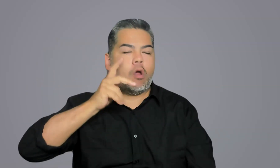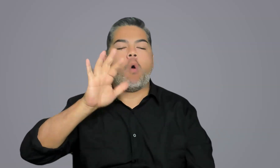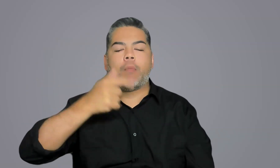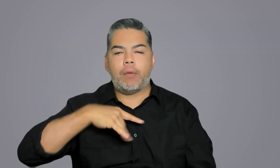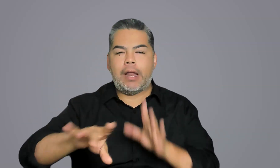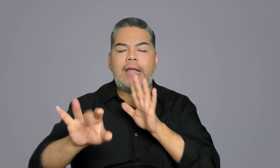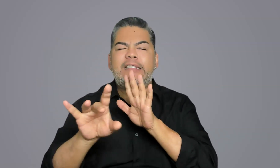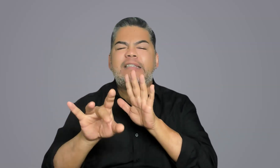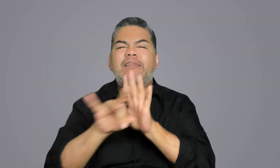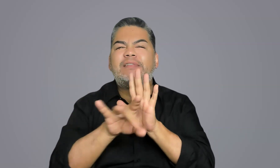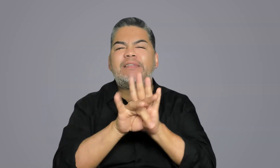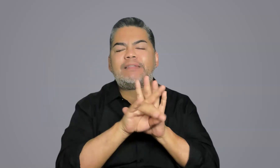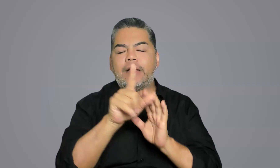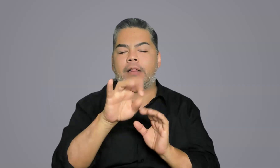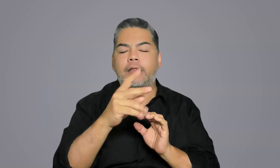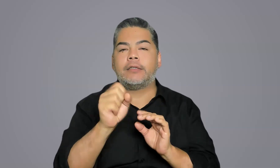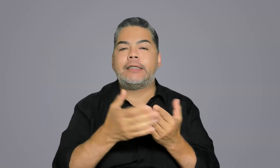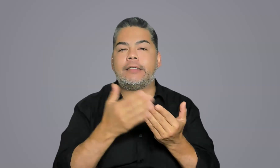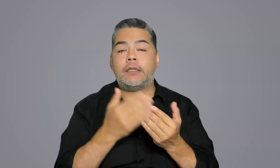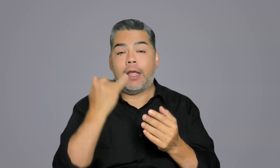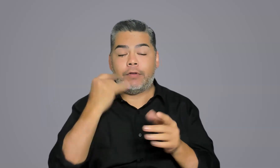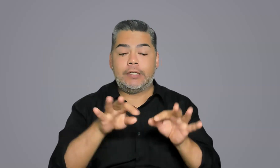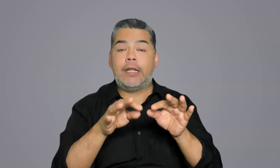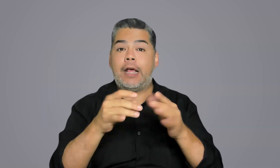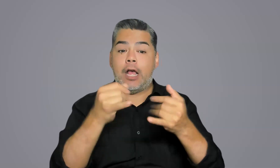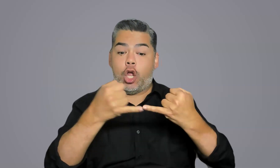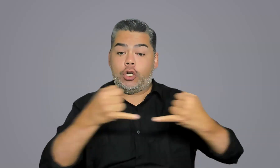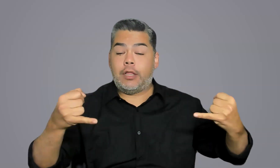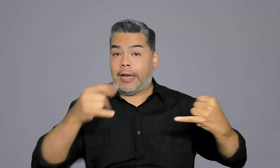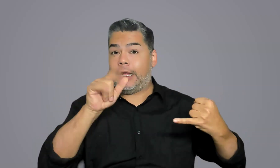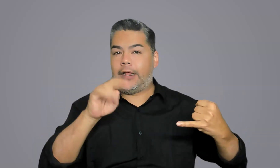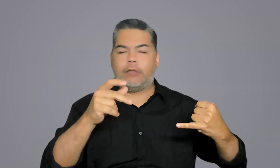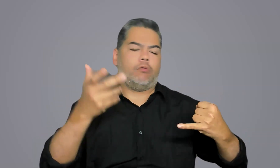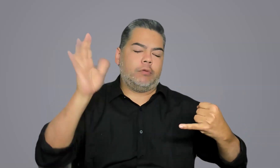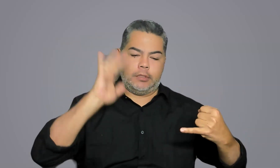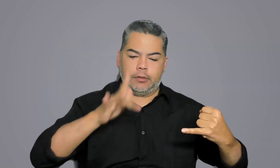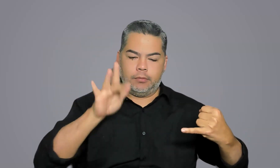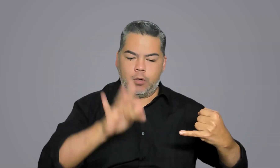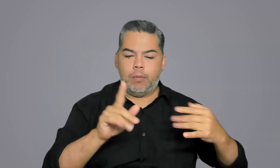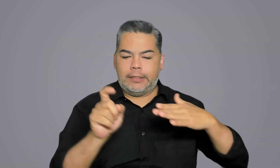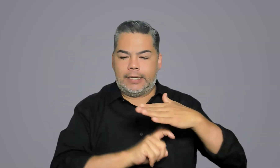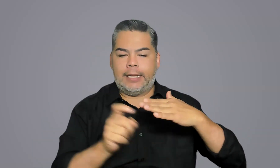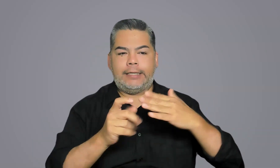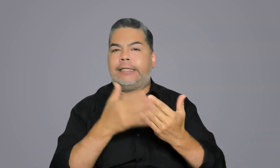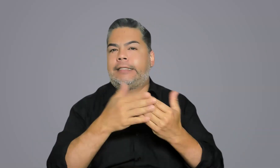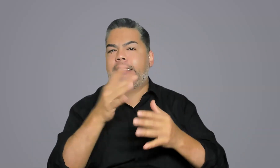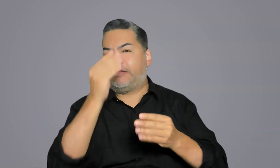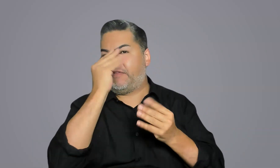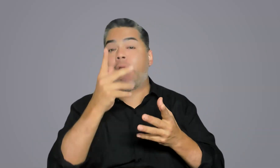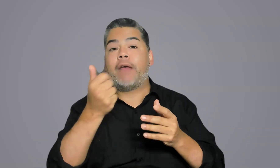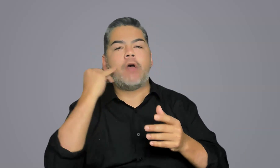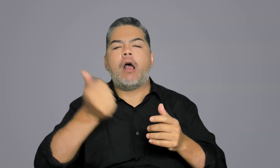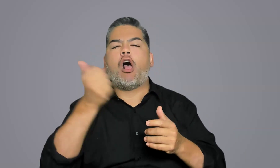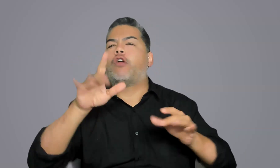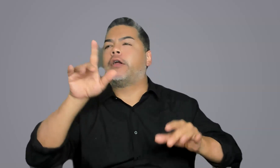to underlining links, then people can scan documents and find that information visually quite easily. If we start underlining other things, you might try and